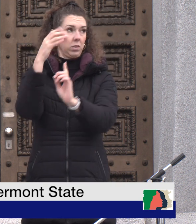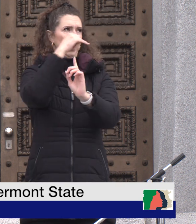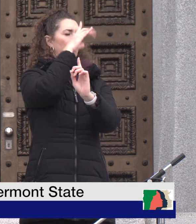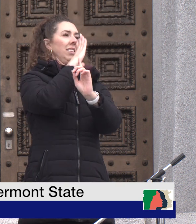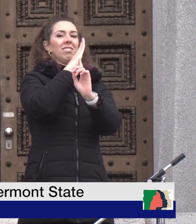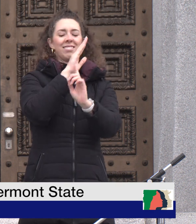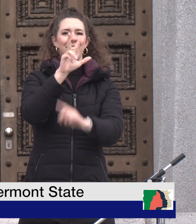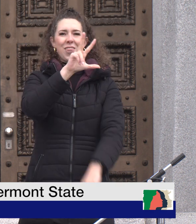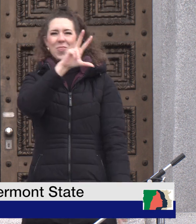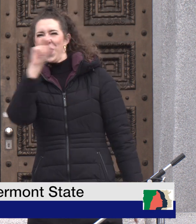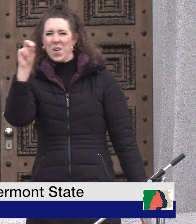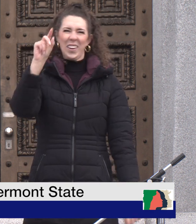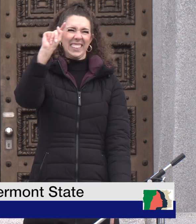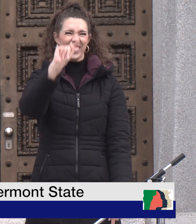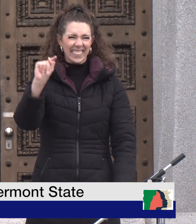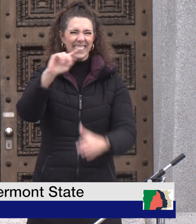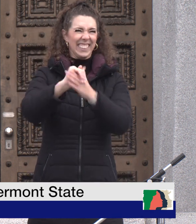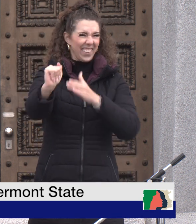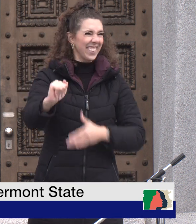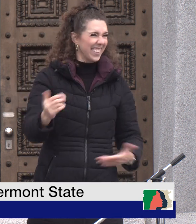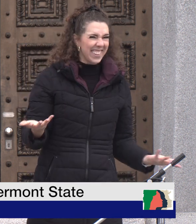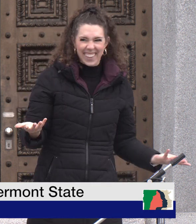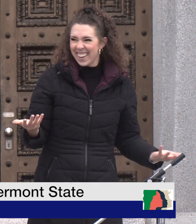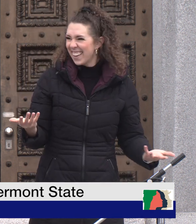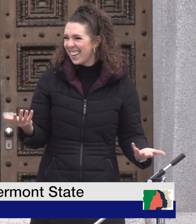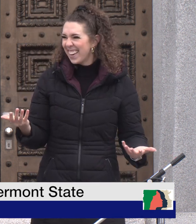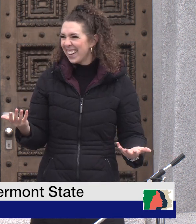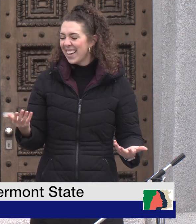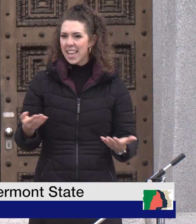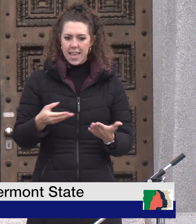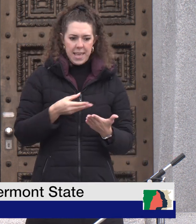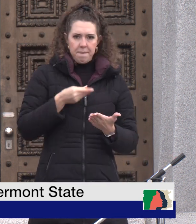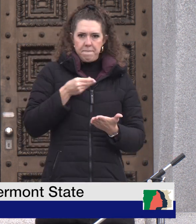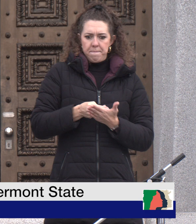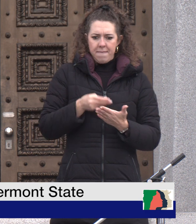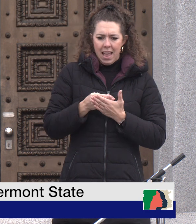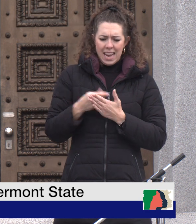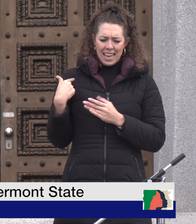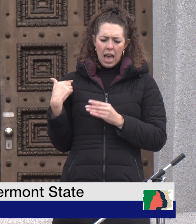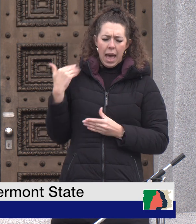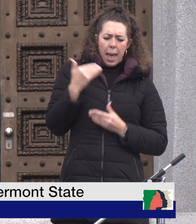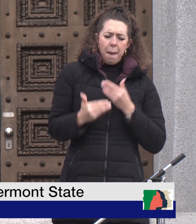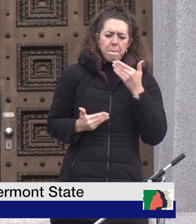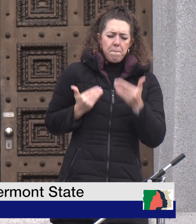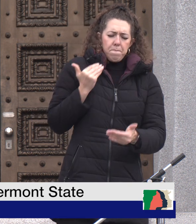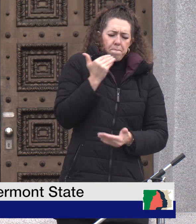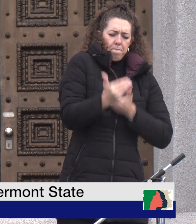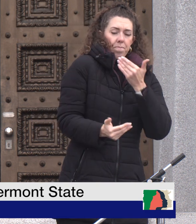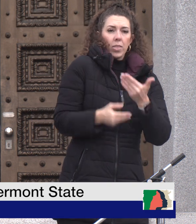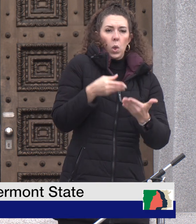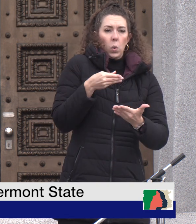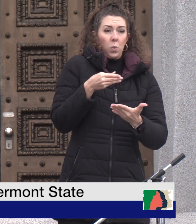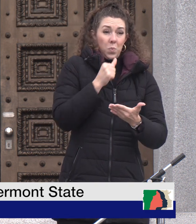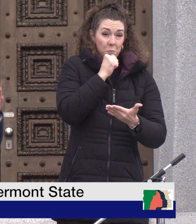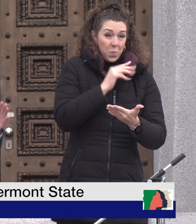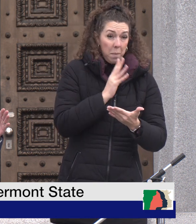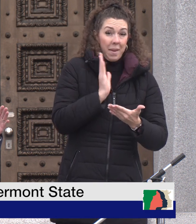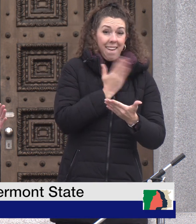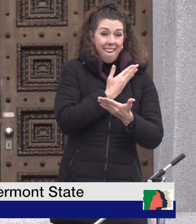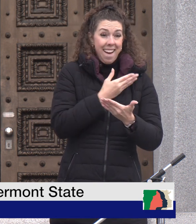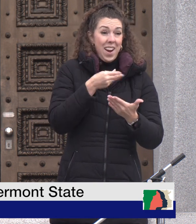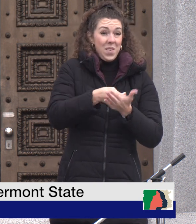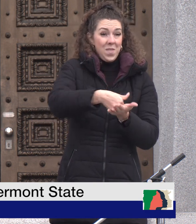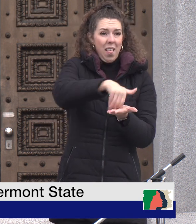to $30 trillion. The transfer of wealth to women is growing by leaps